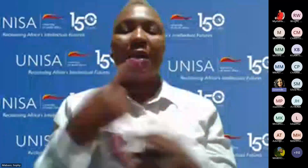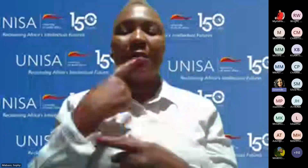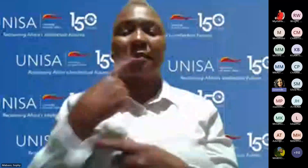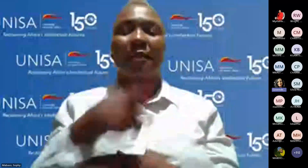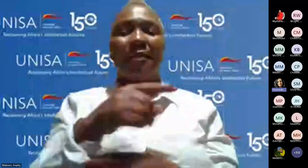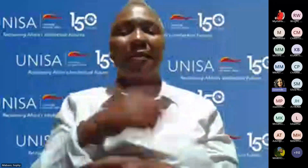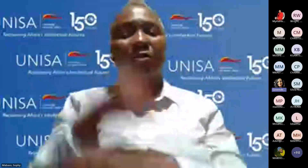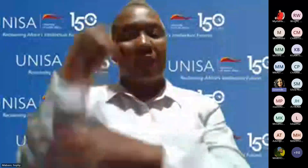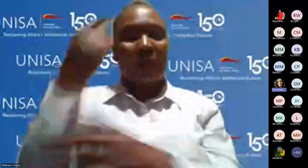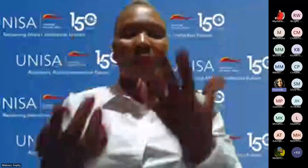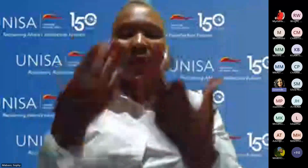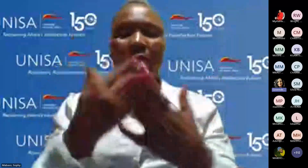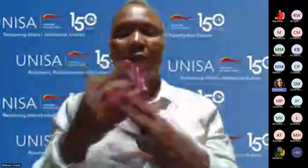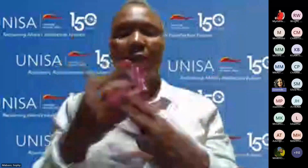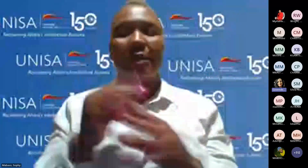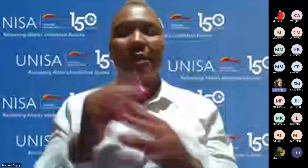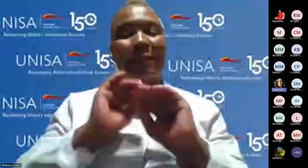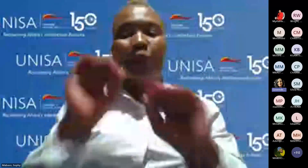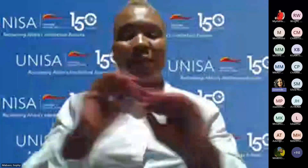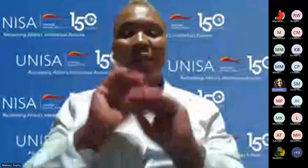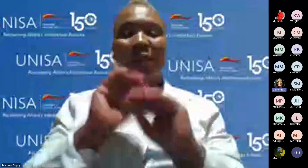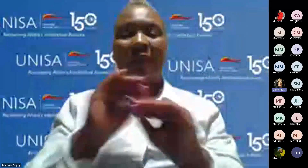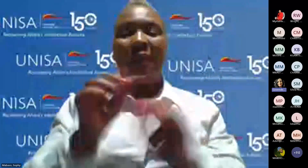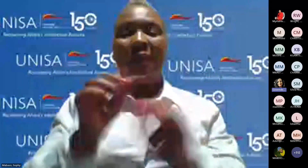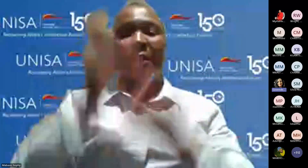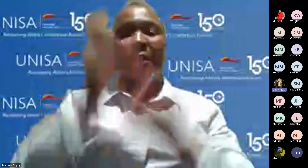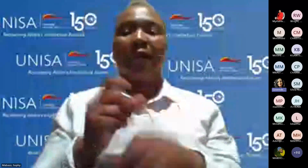what we said is educated guess. So when you're